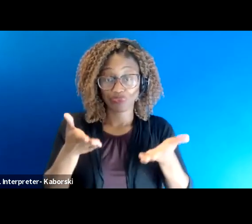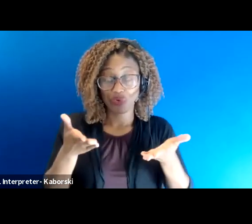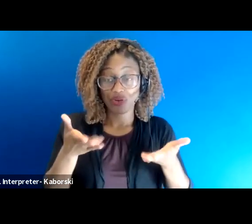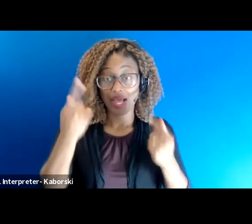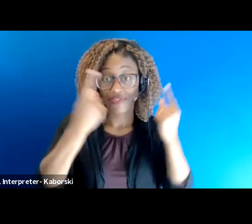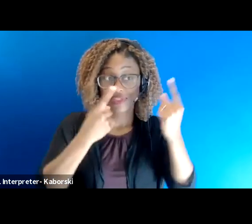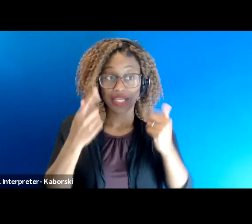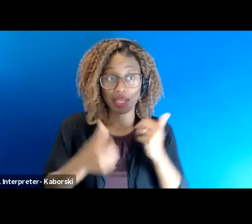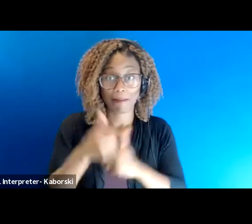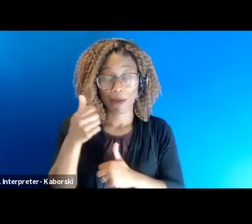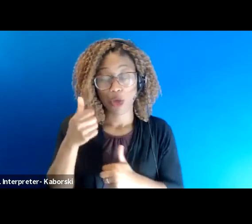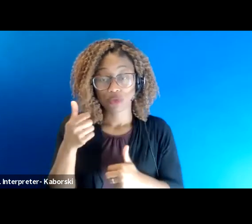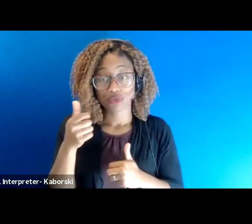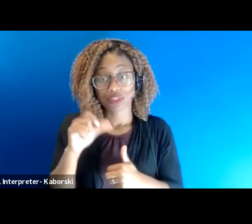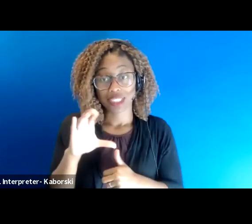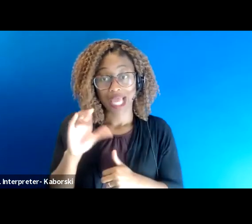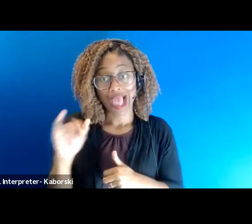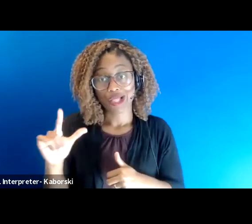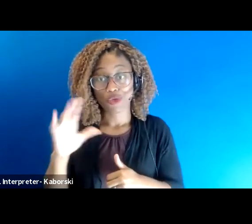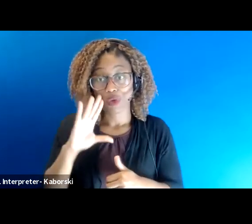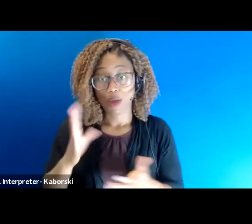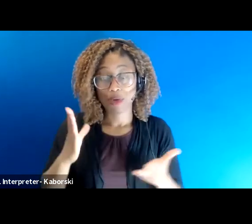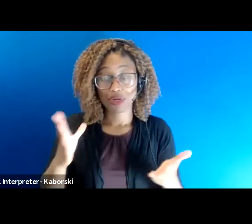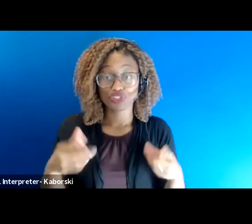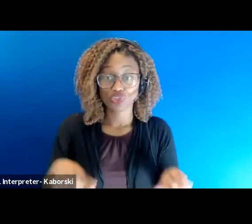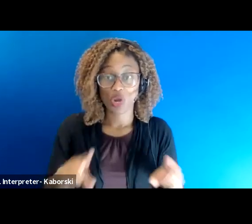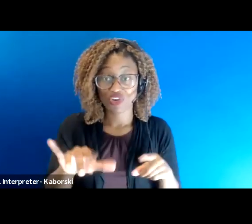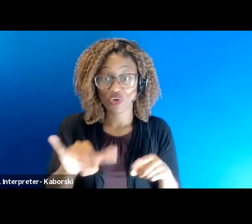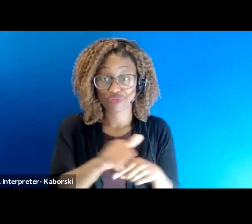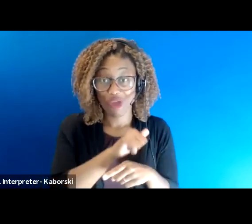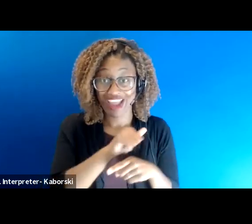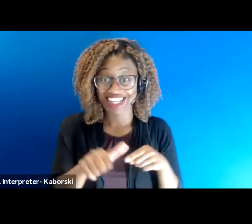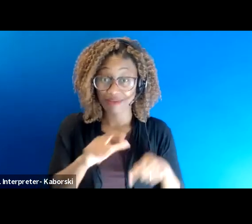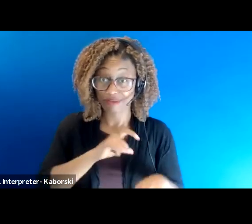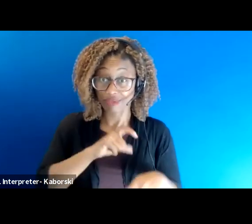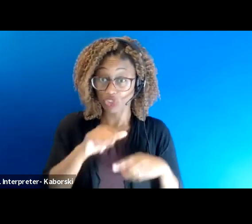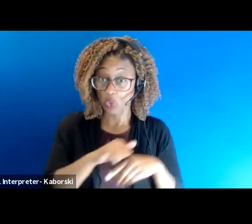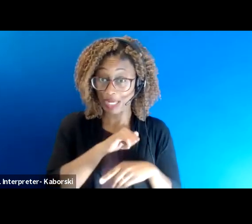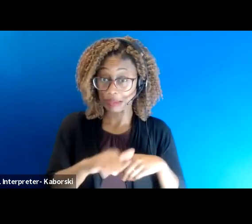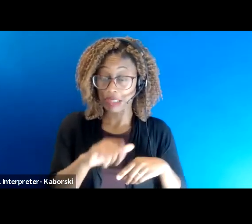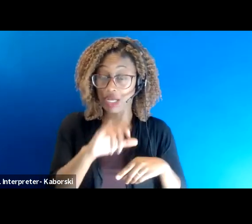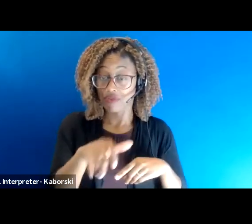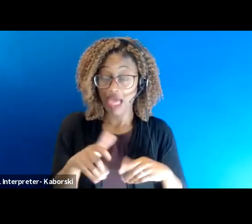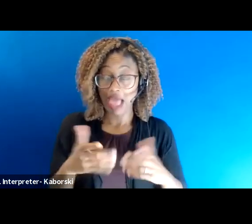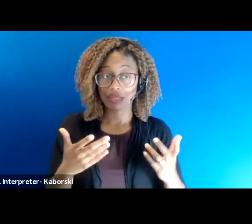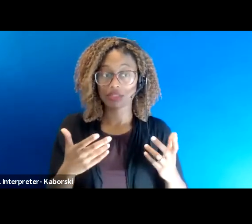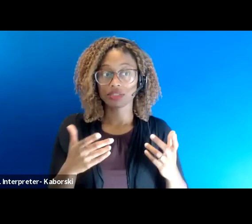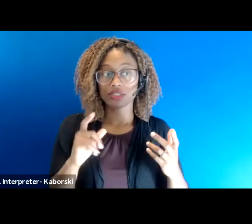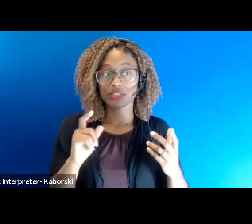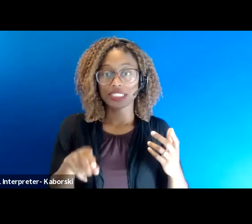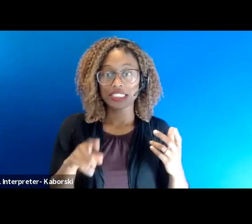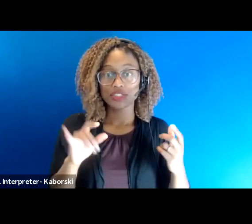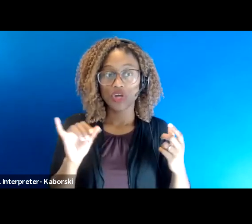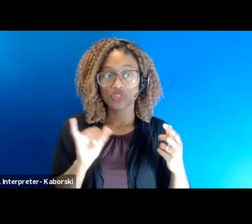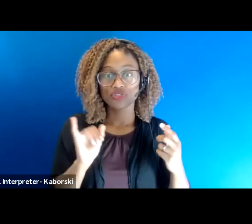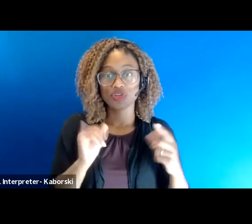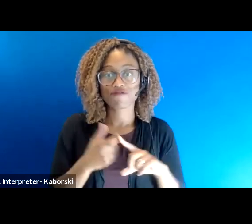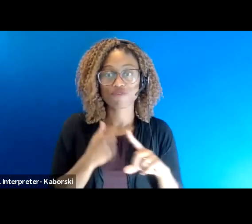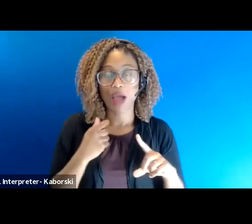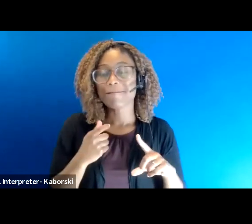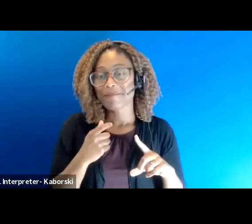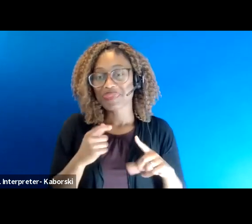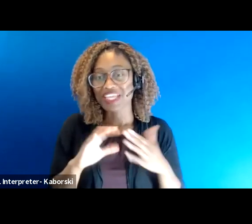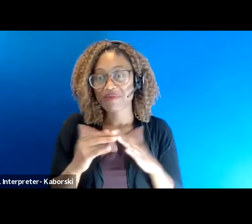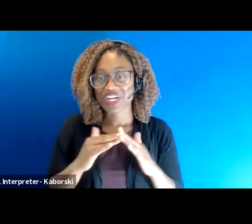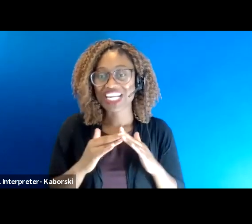Independent would propose, is that training or that effectiveness has to also come from the community that it